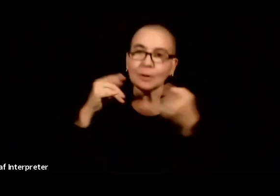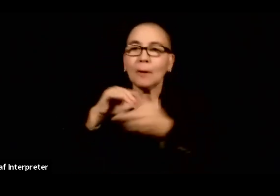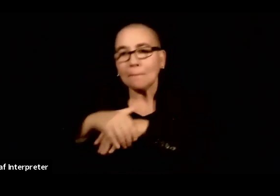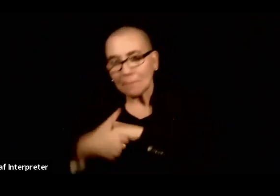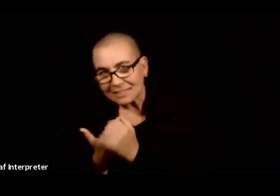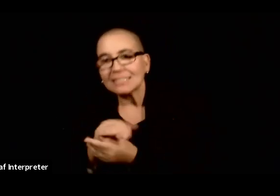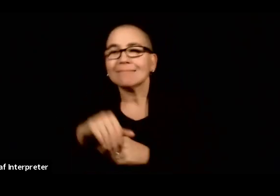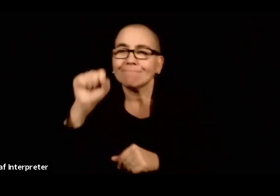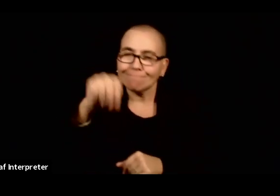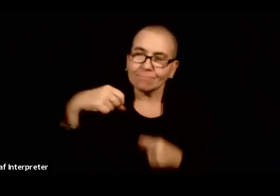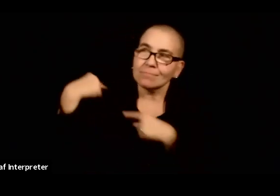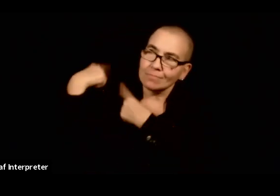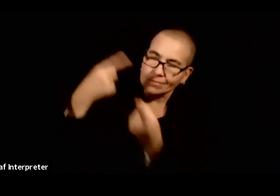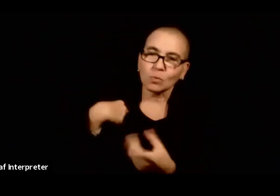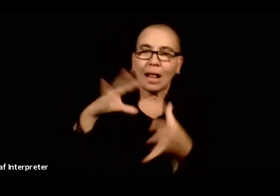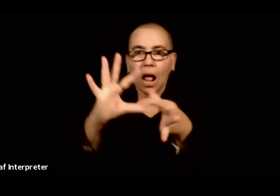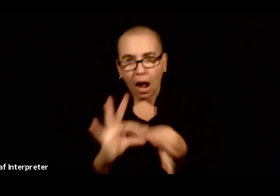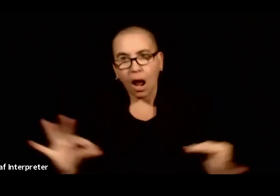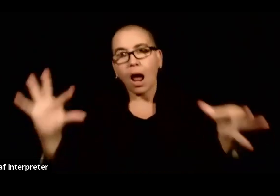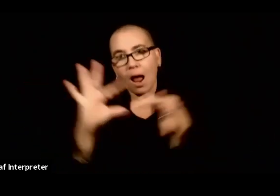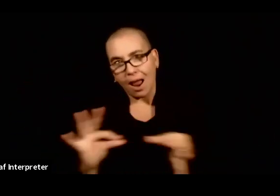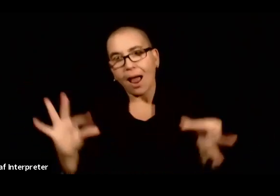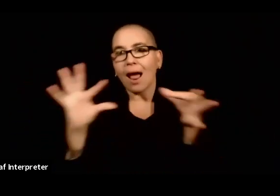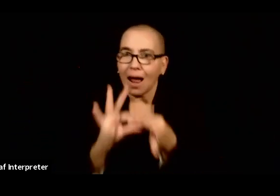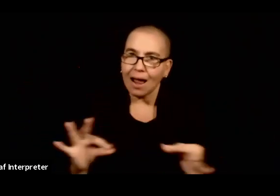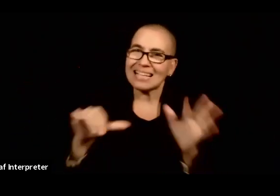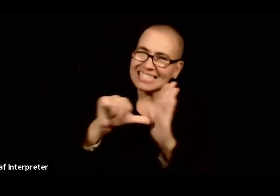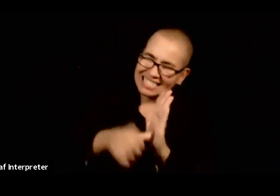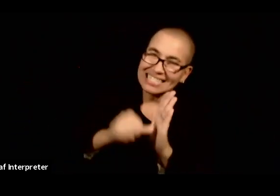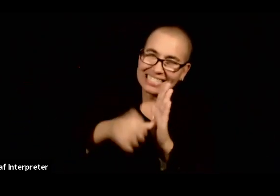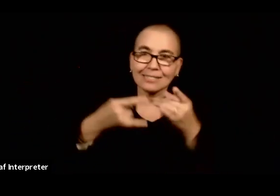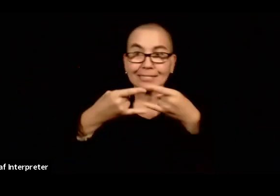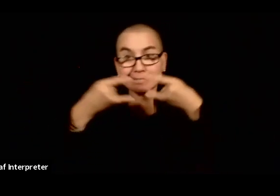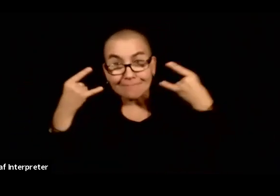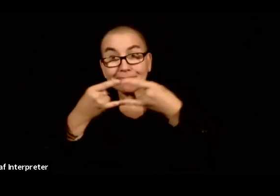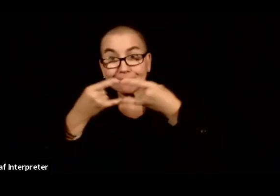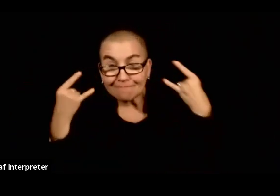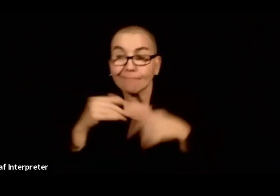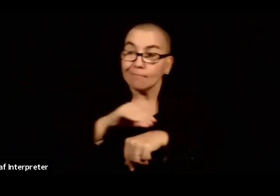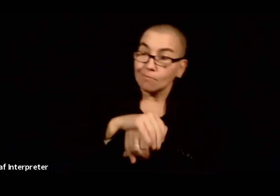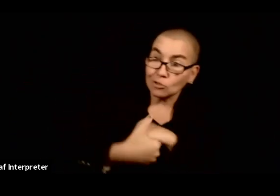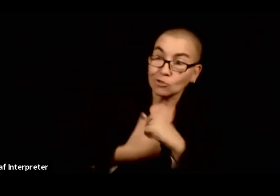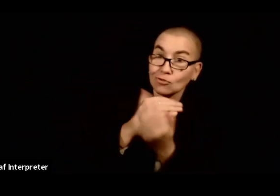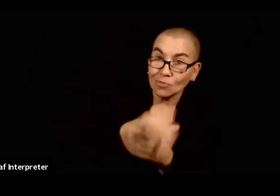to think about the broader public health messages that we haven't focused on as much.